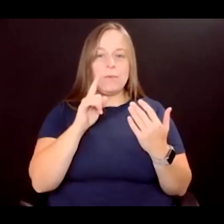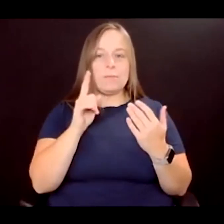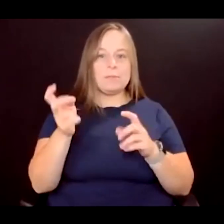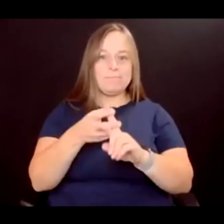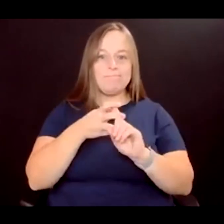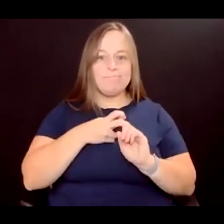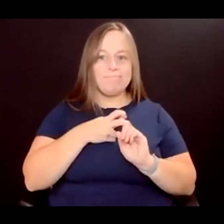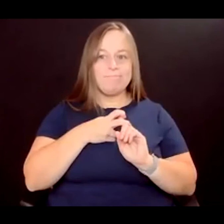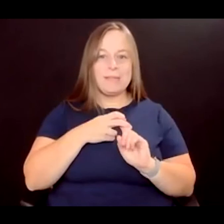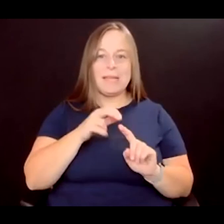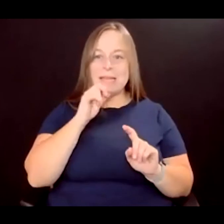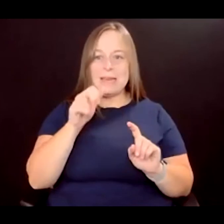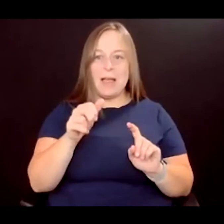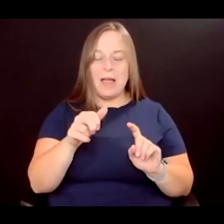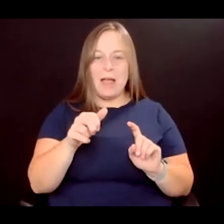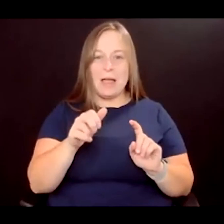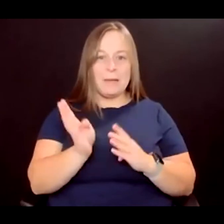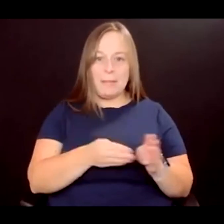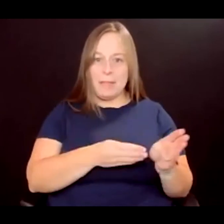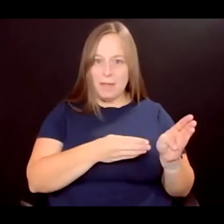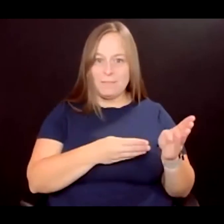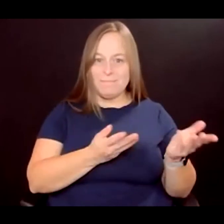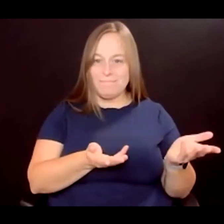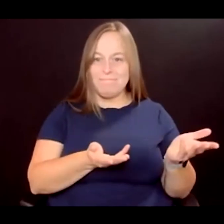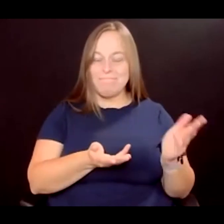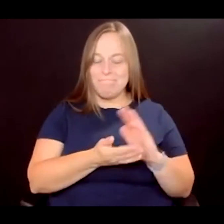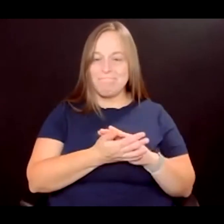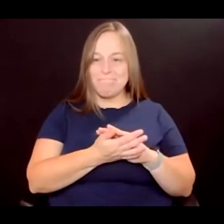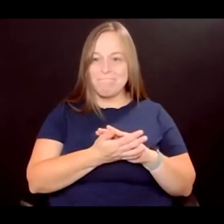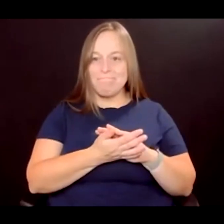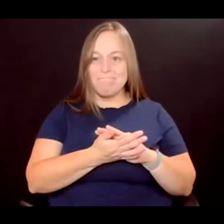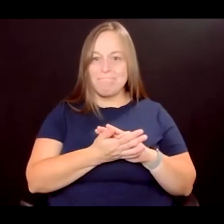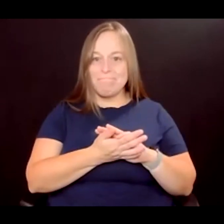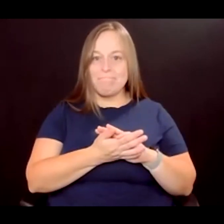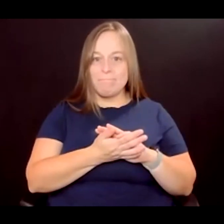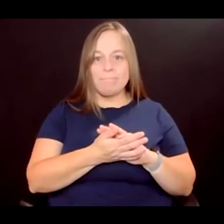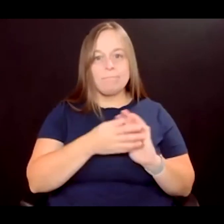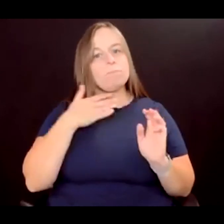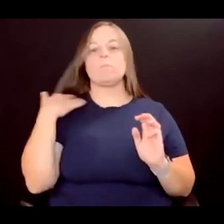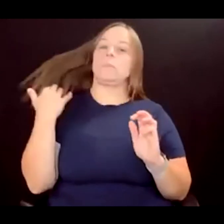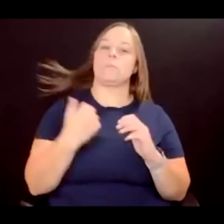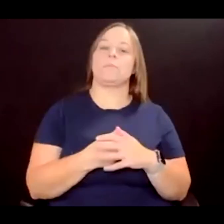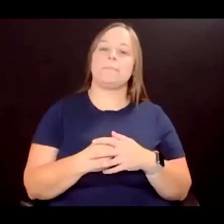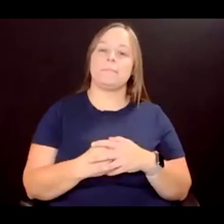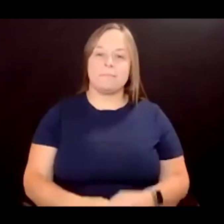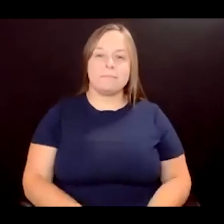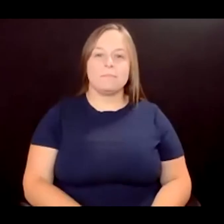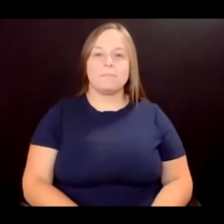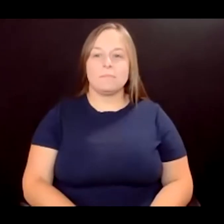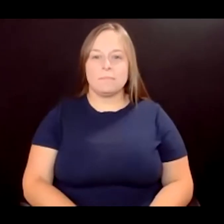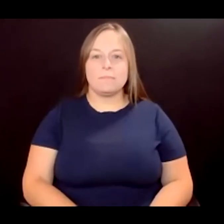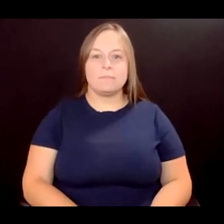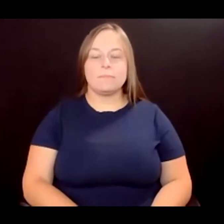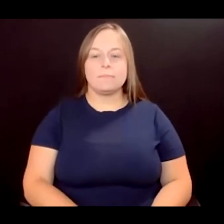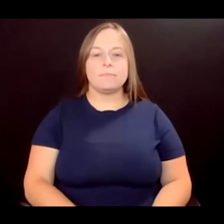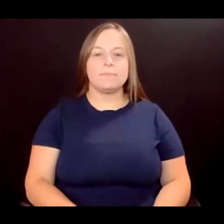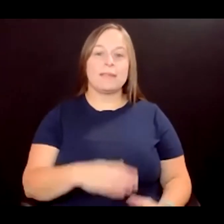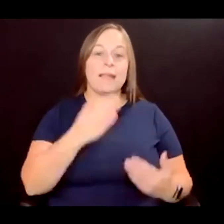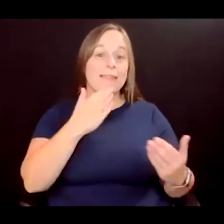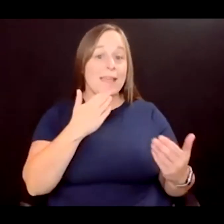and awareness. And, you know, I wondered if this issue had come up to you, you know, when